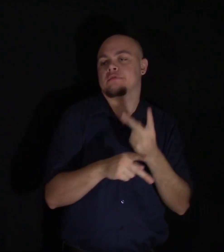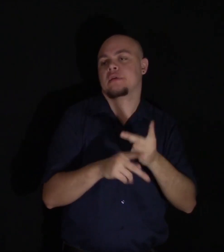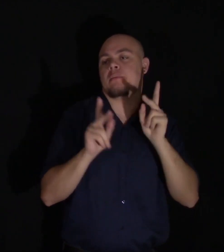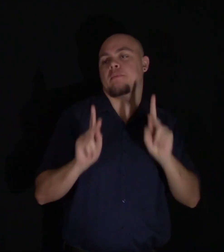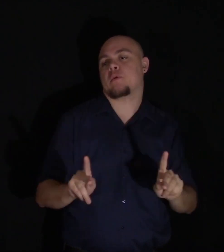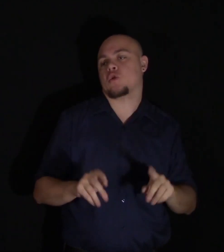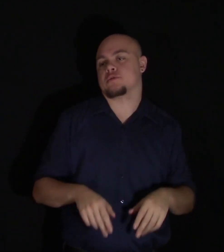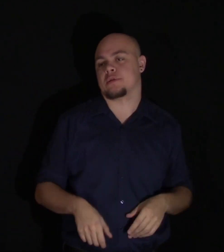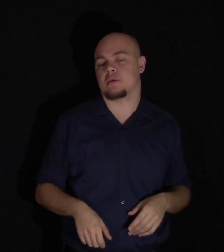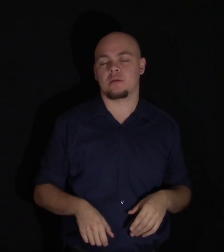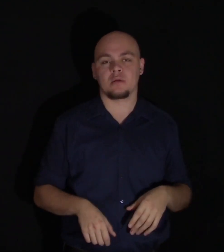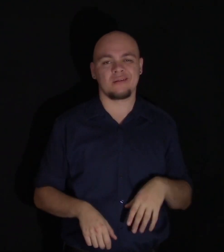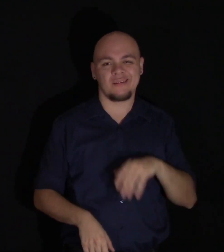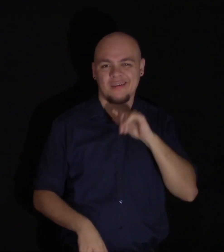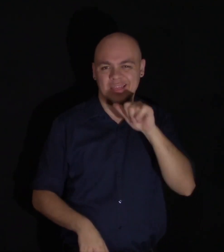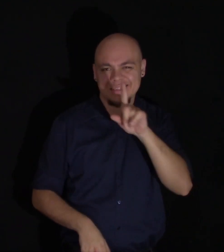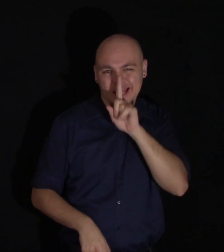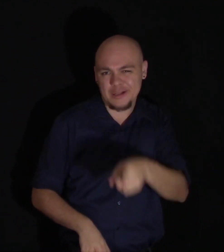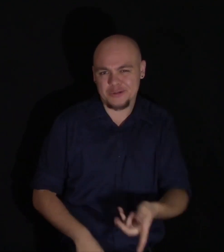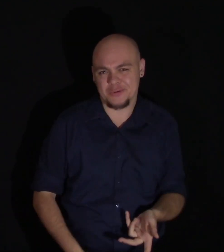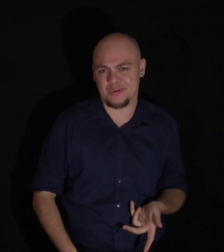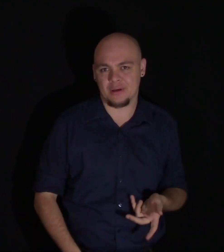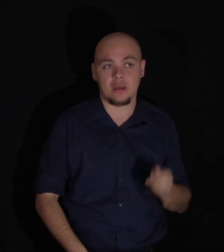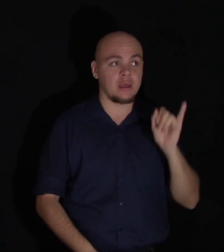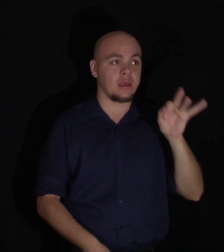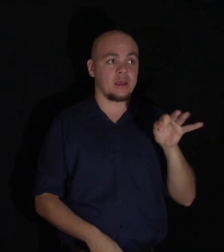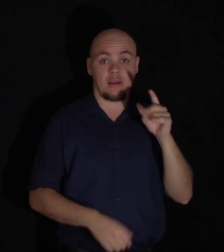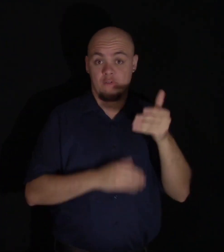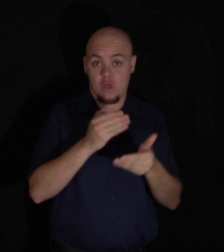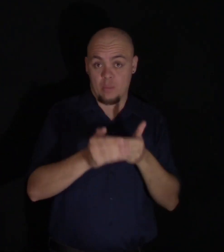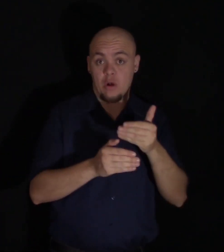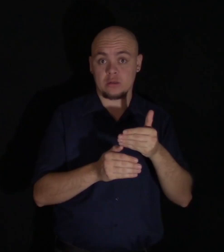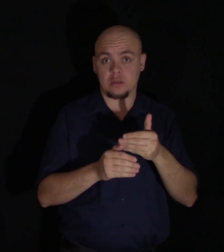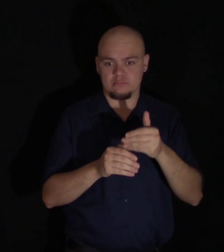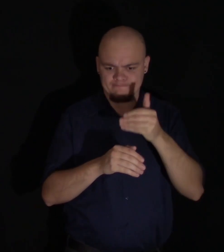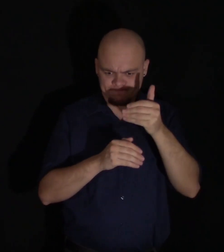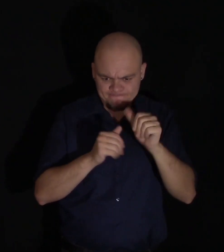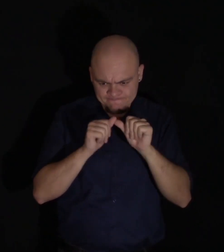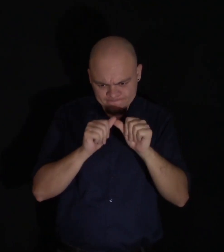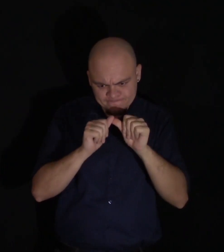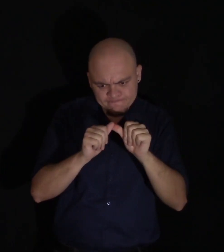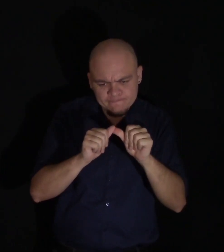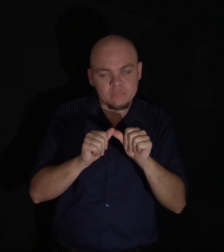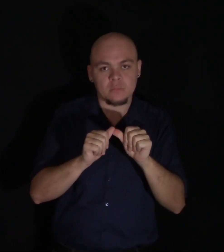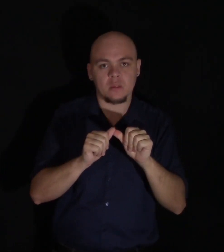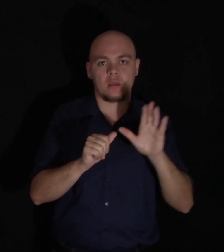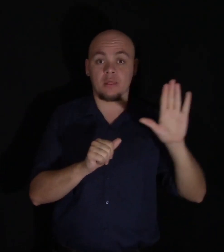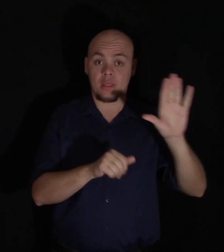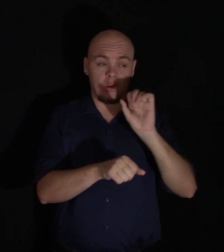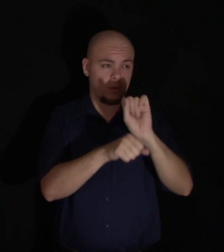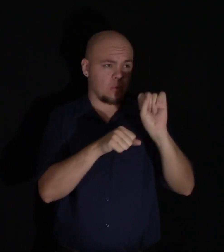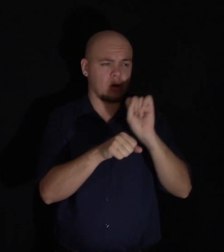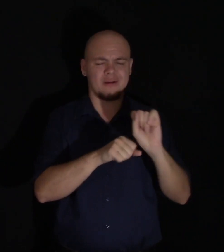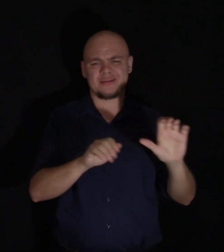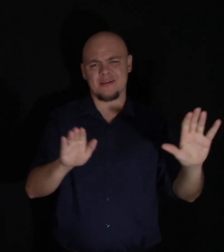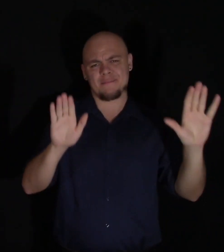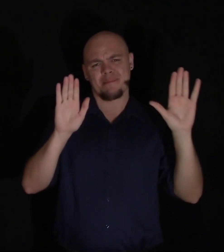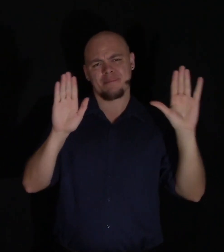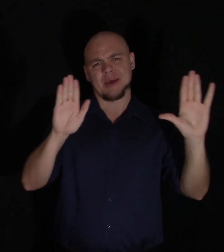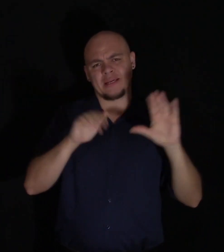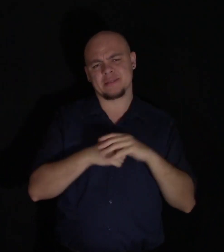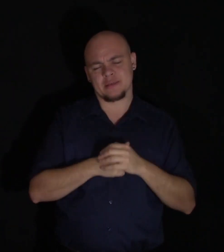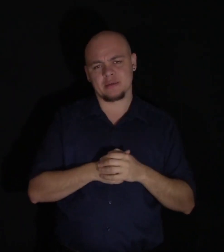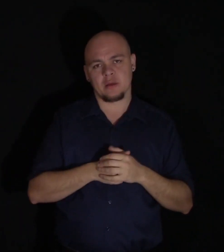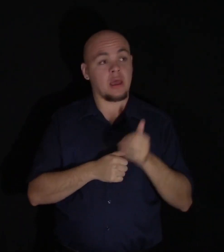But we know that's not true. If they stick with the process, if they stick with it, they end up doing amazing things. And they